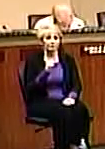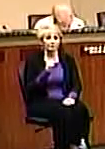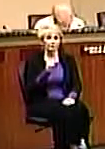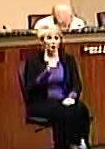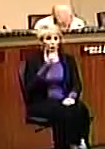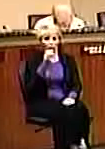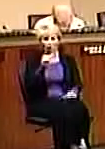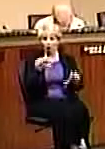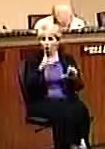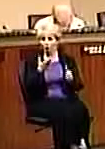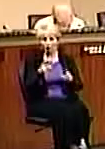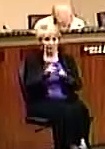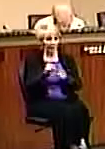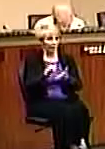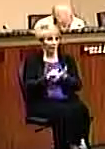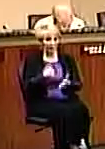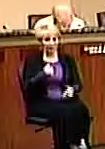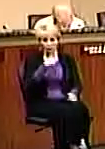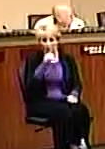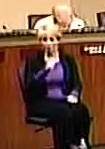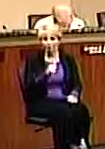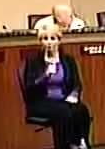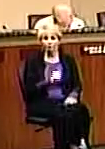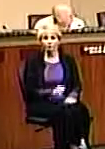Don't do things like that.